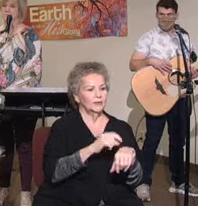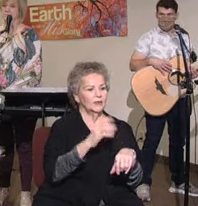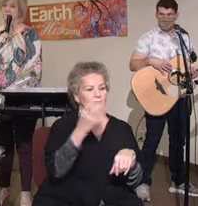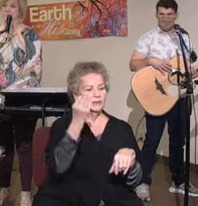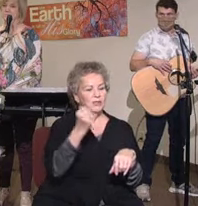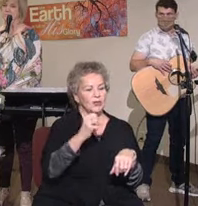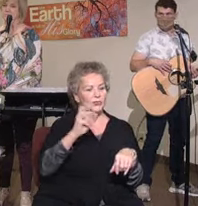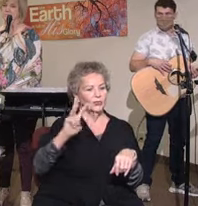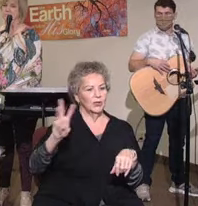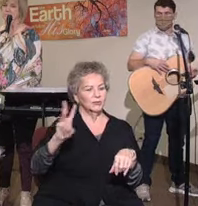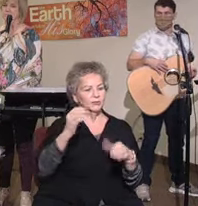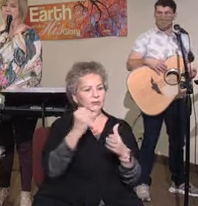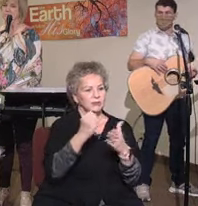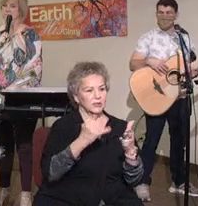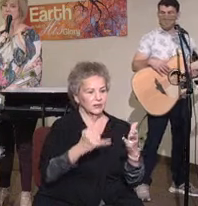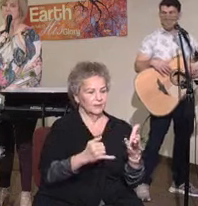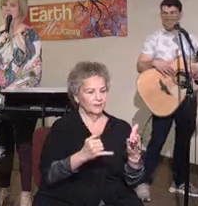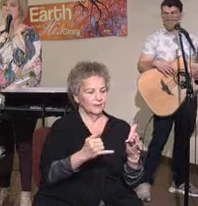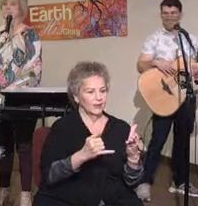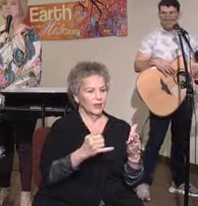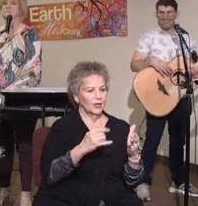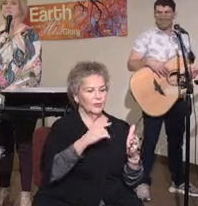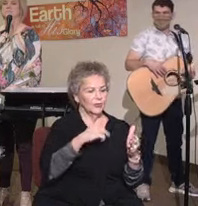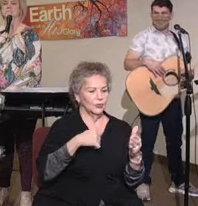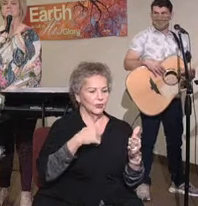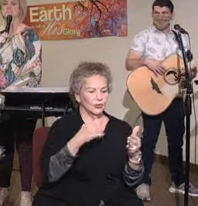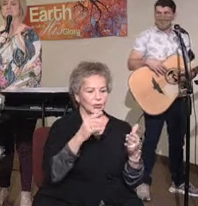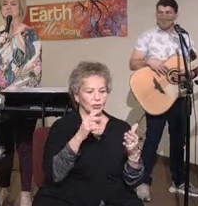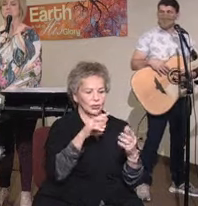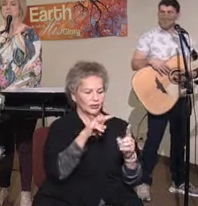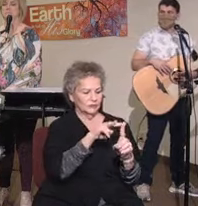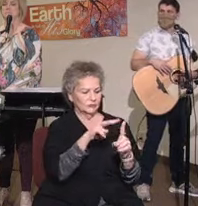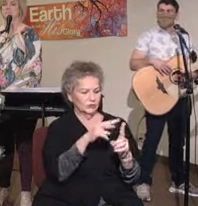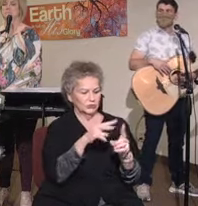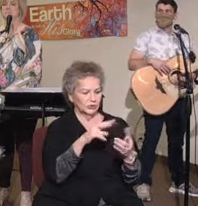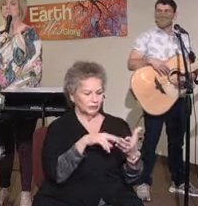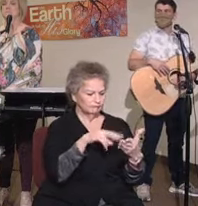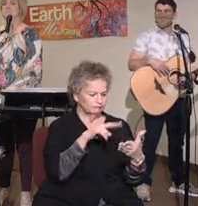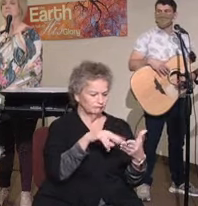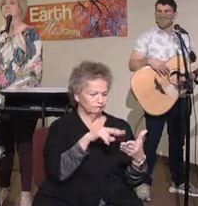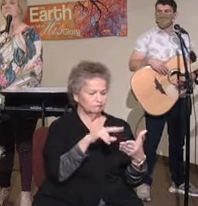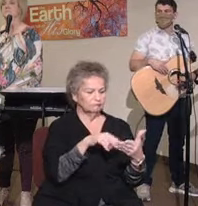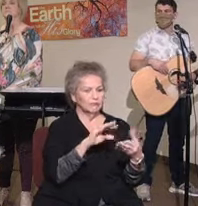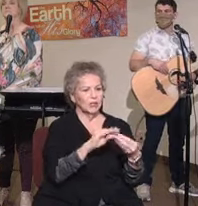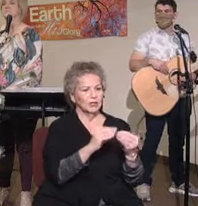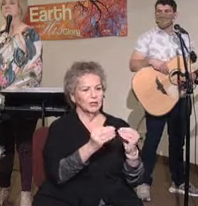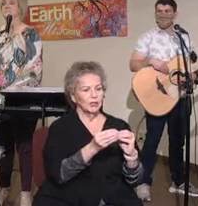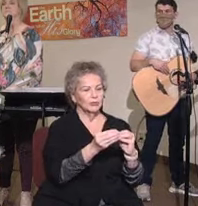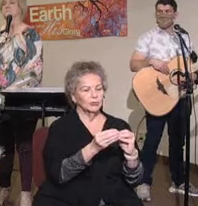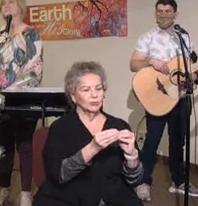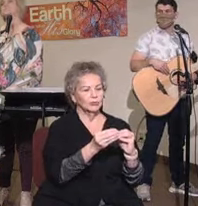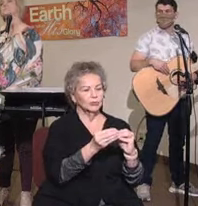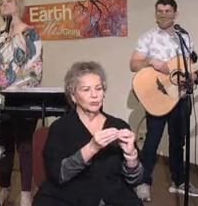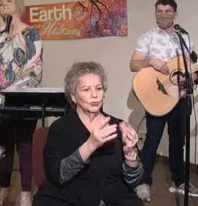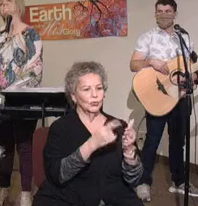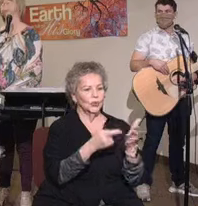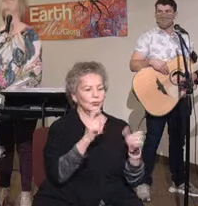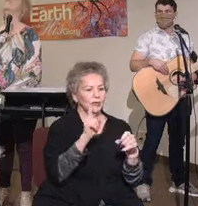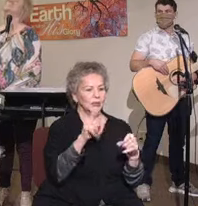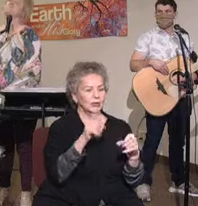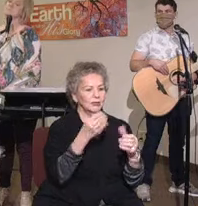Design, and we were crunching some numbers, and a couple of days later I got the numbers on what it's going to take to get into the